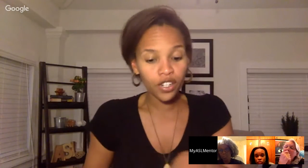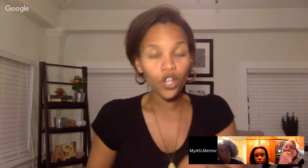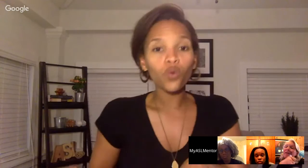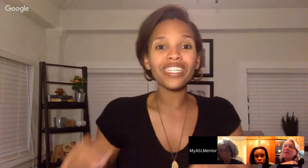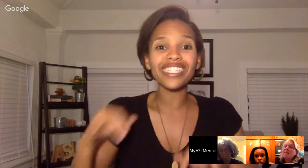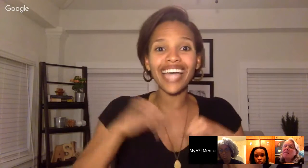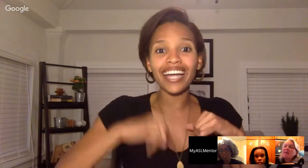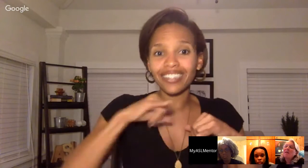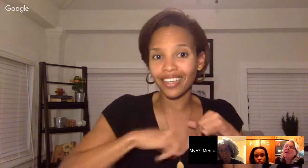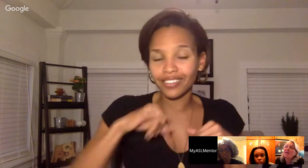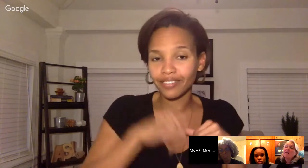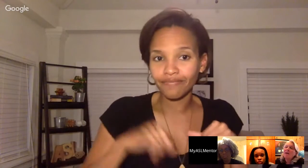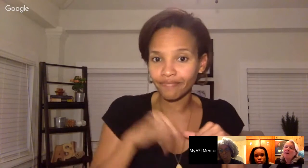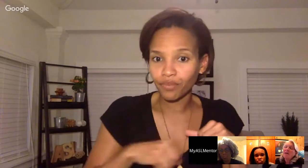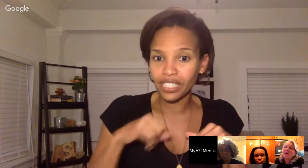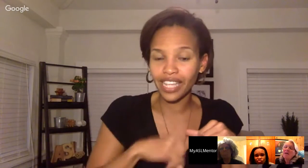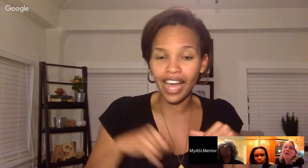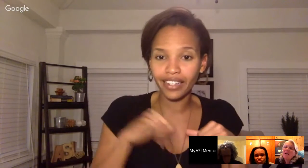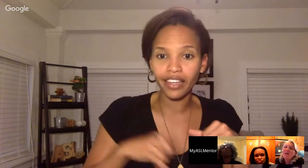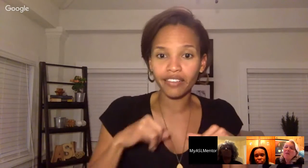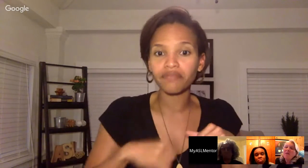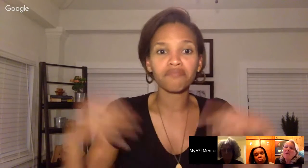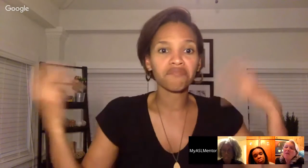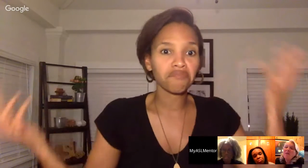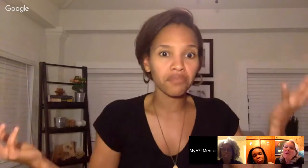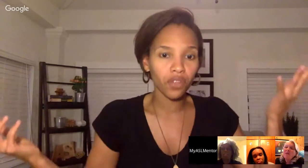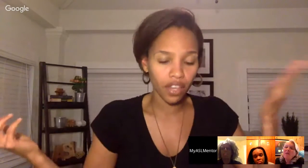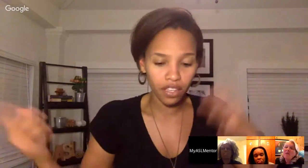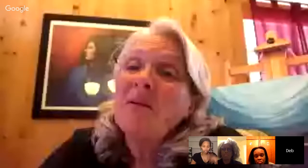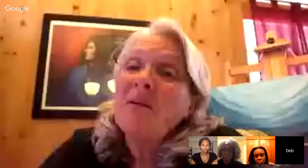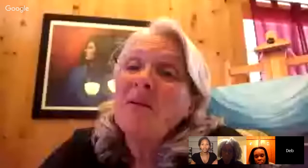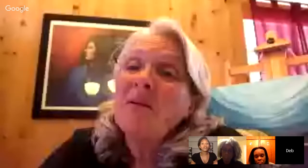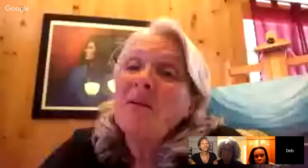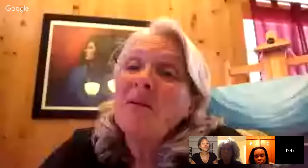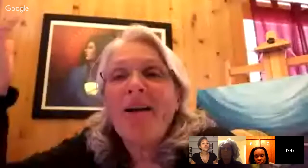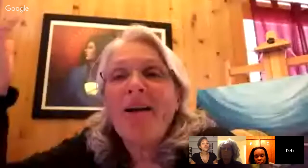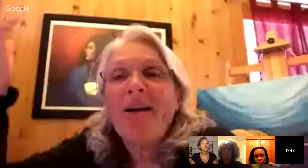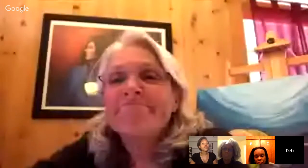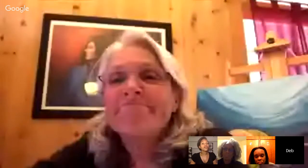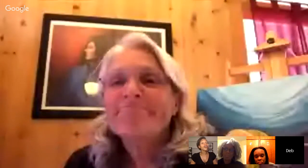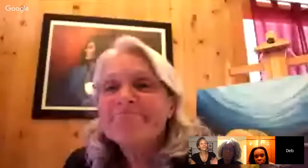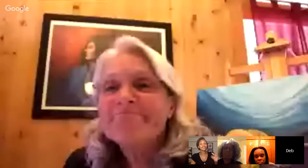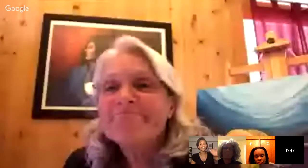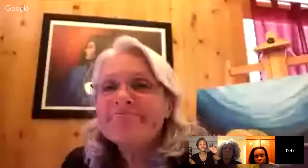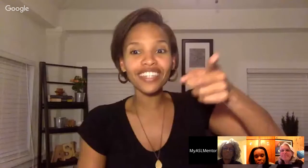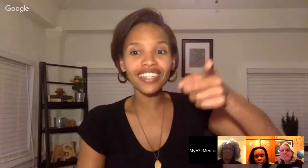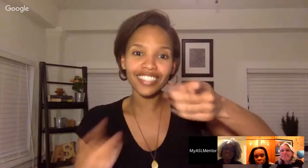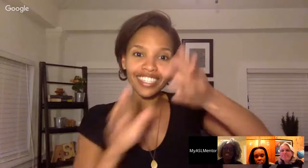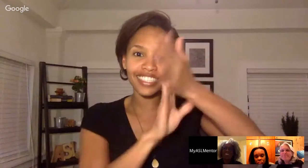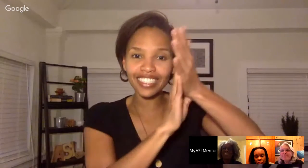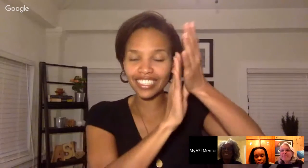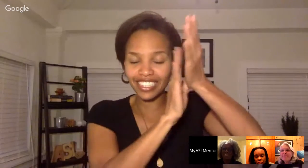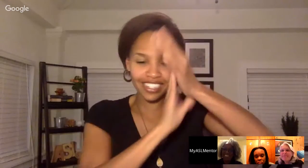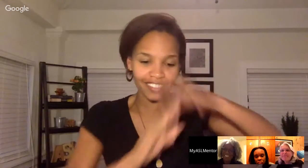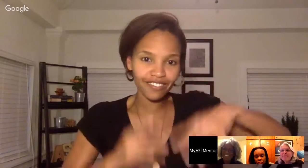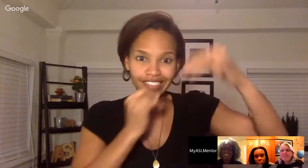heart, we stagnate. We stagnate. That's my word. Oh, that was what you did? Ding, ding, ding, That ding, was ding. my word.